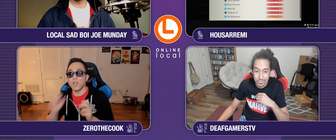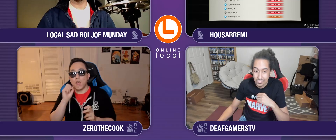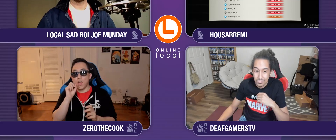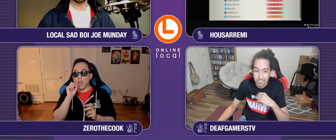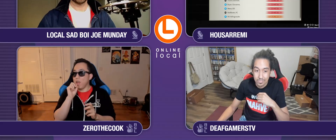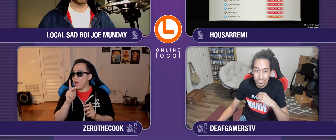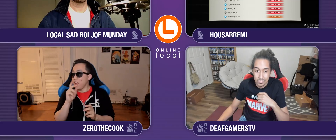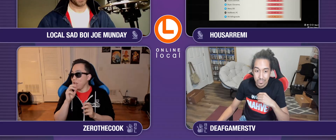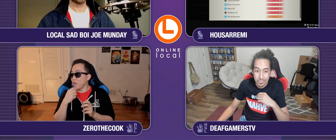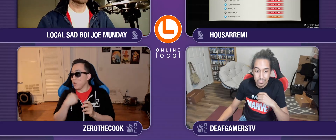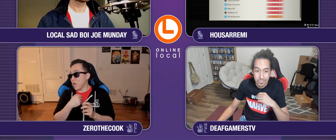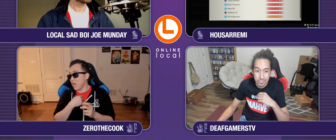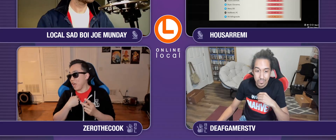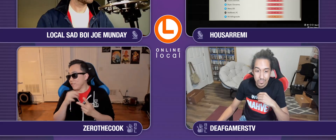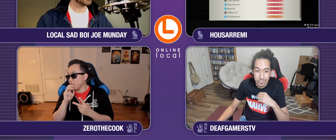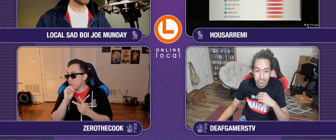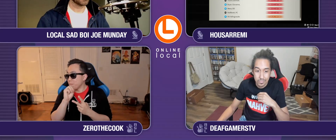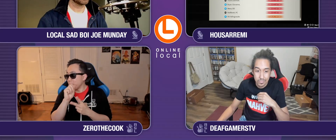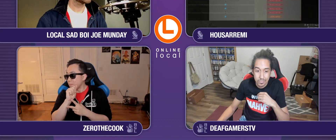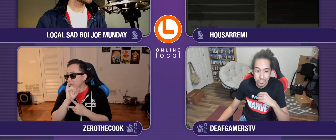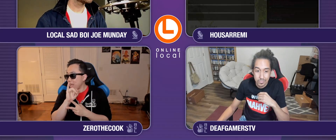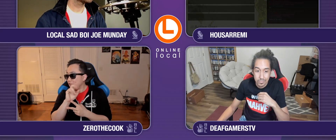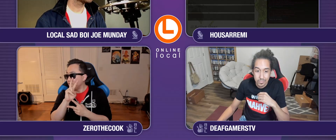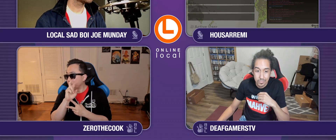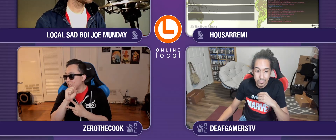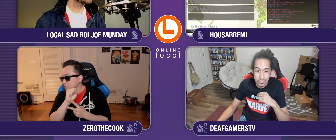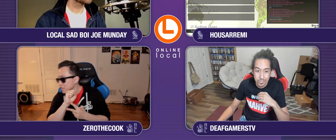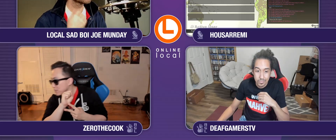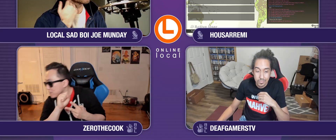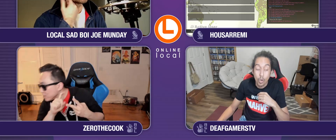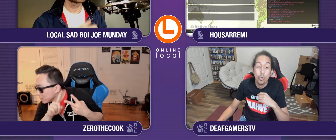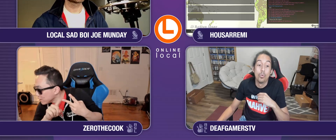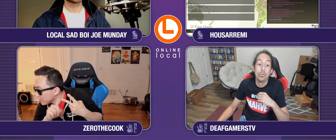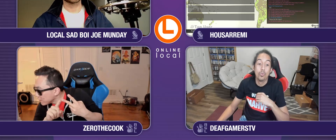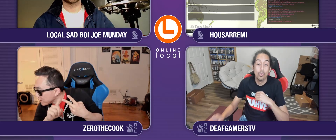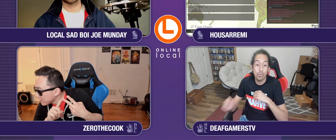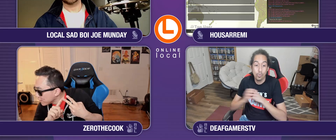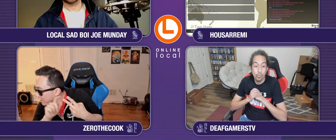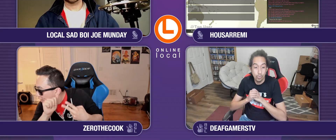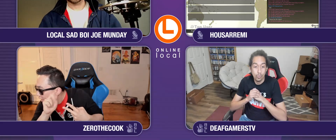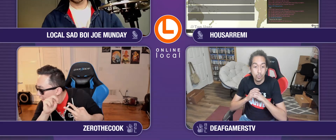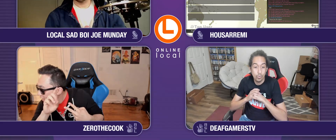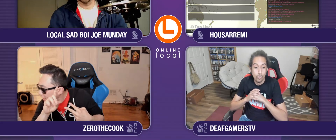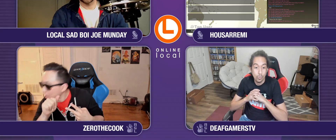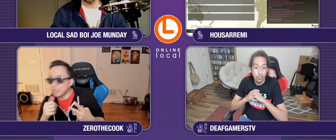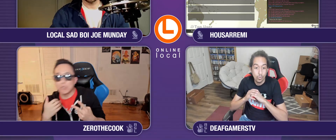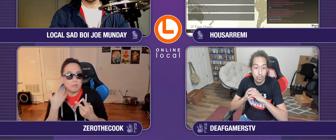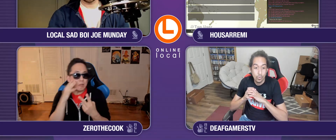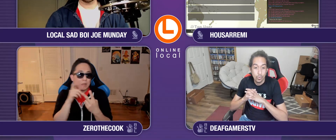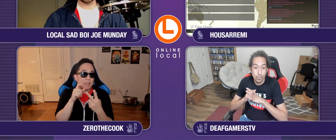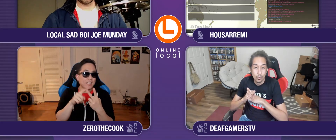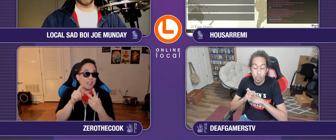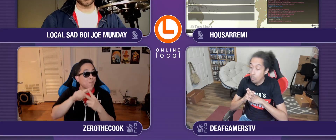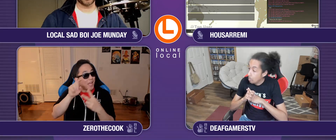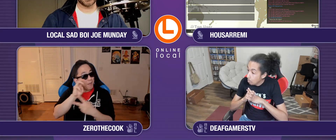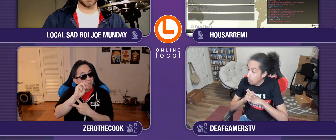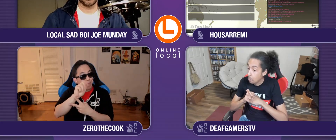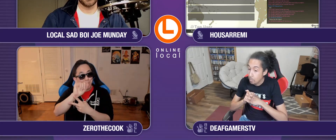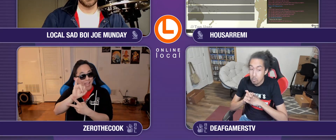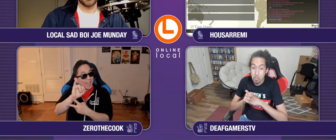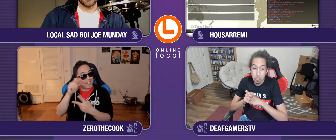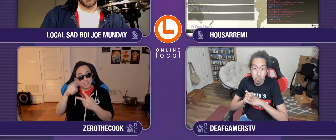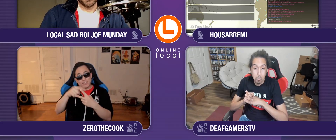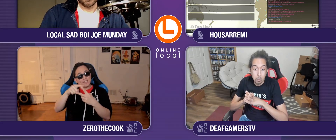sides, yeah. Like, every Akira is going to spin the meter to try to get ending it a little bit closer. And